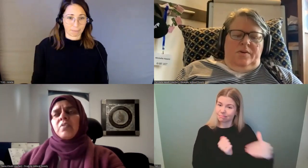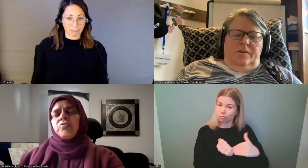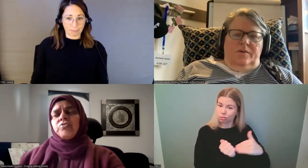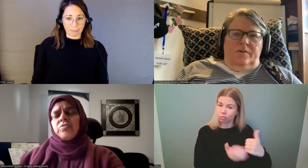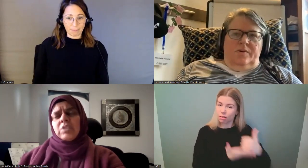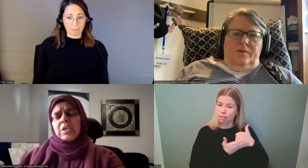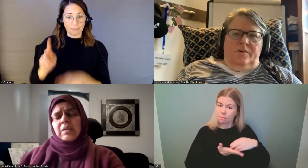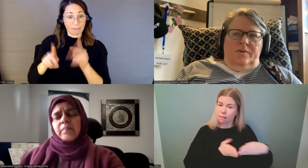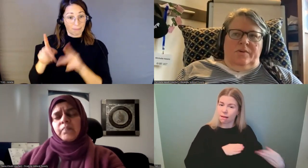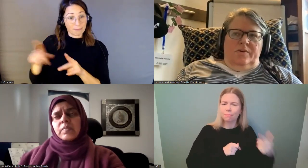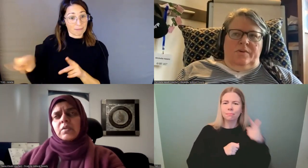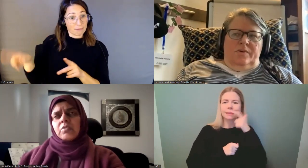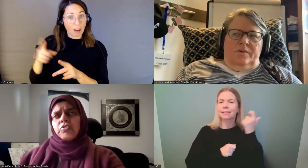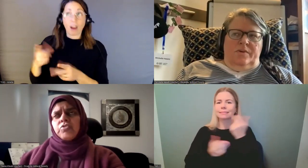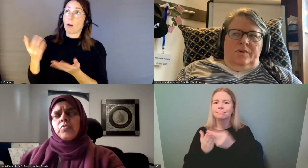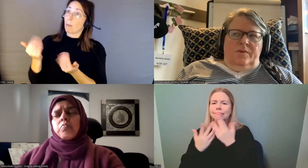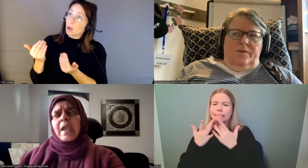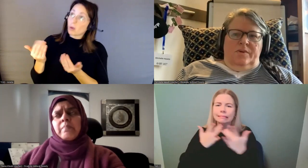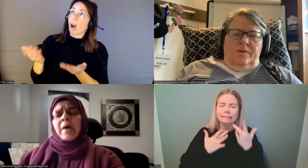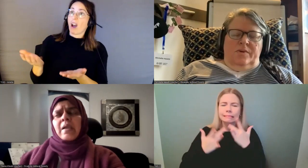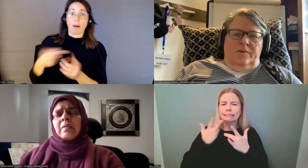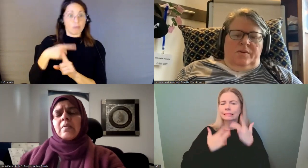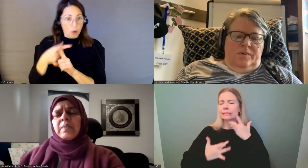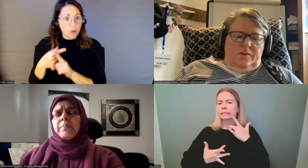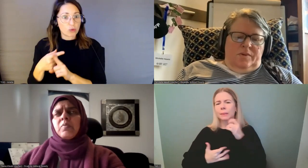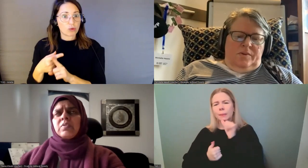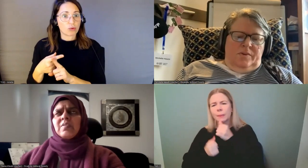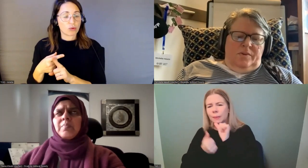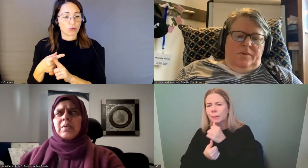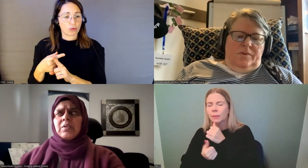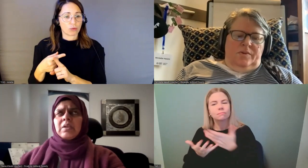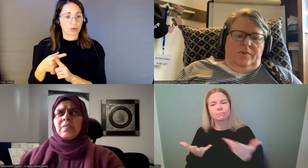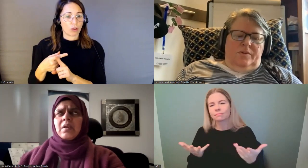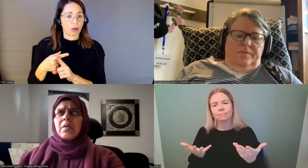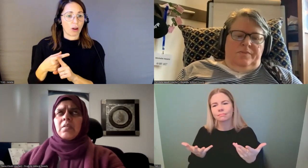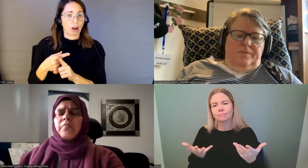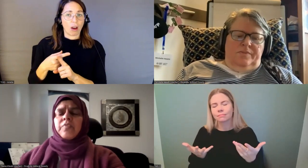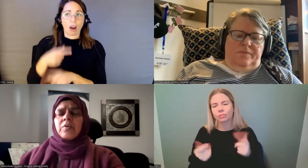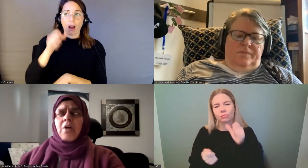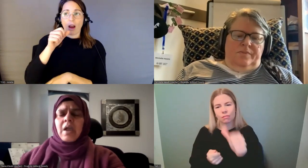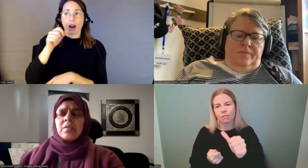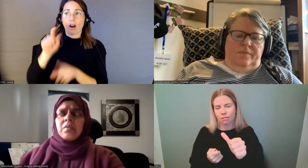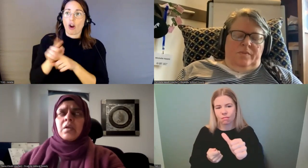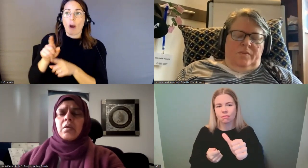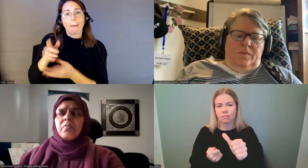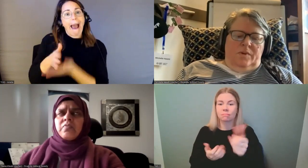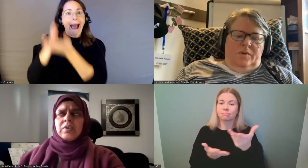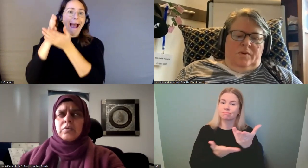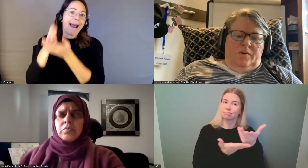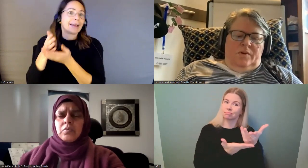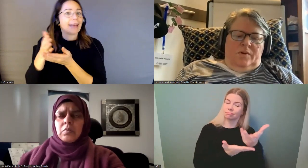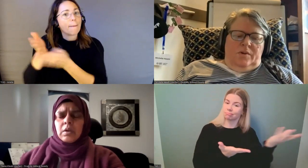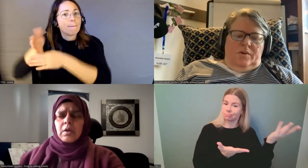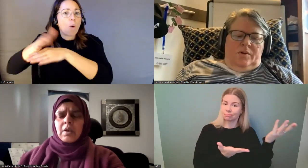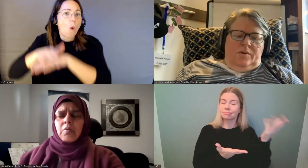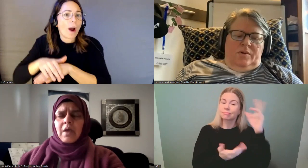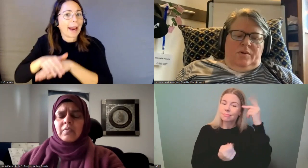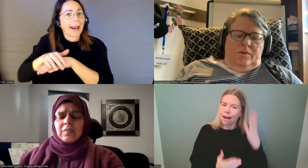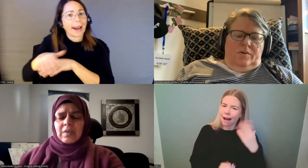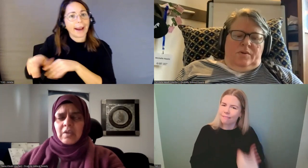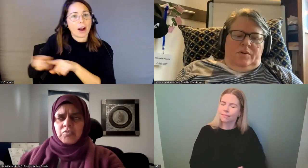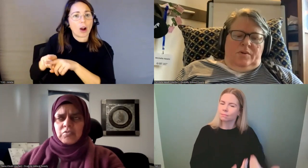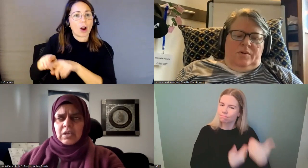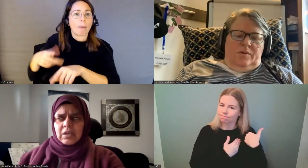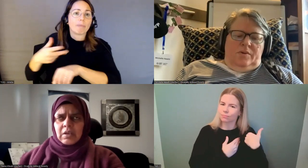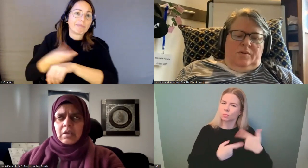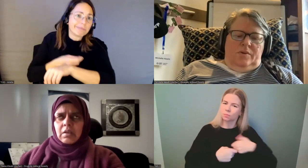Lawmakers have a duty to do right by people with disabilities. The forgotten few across